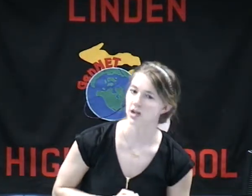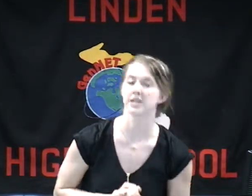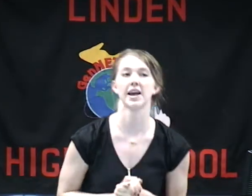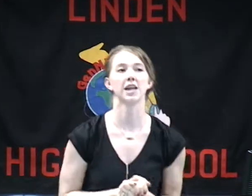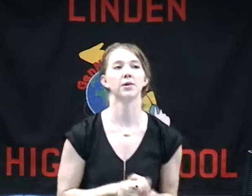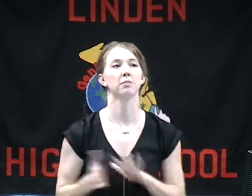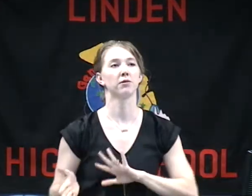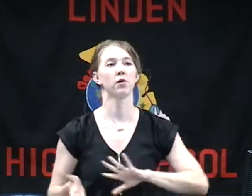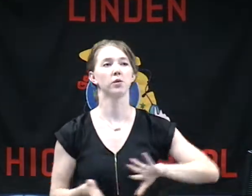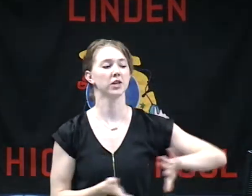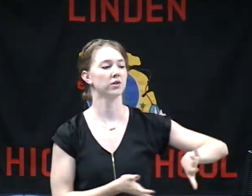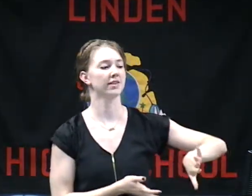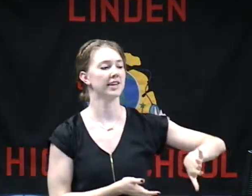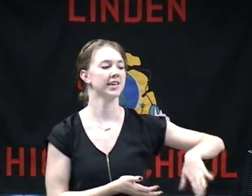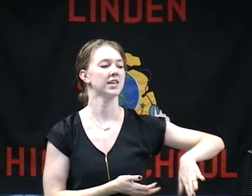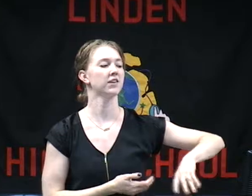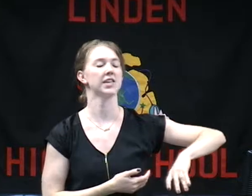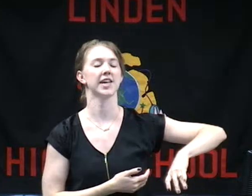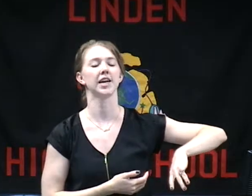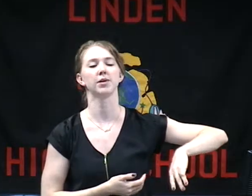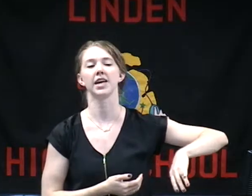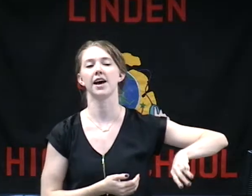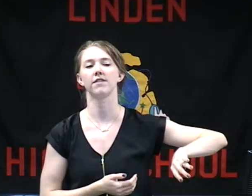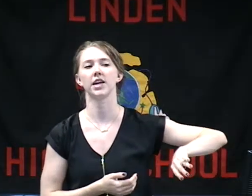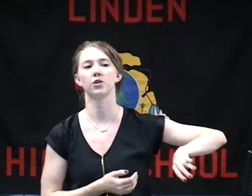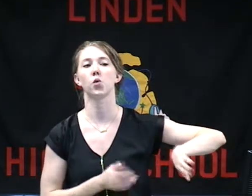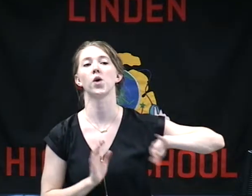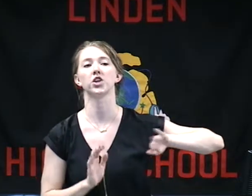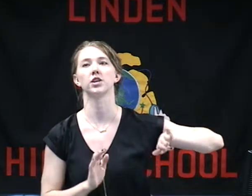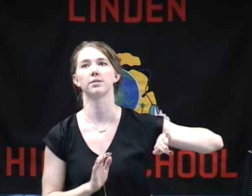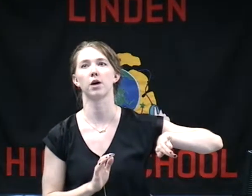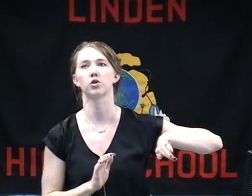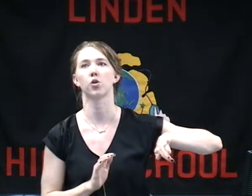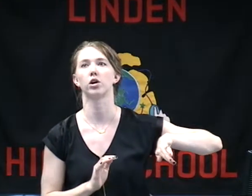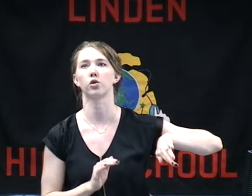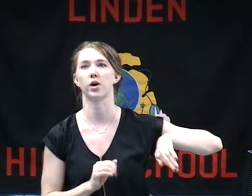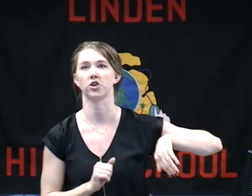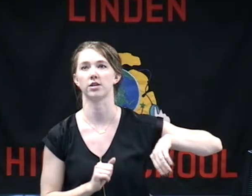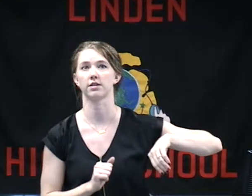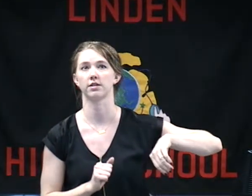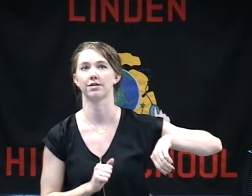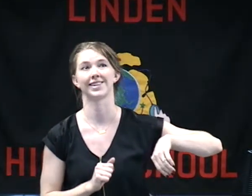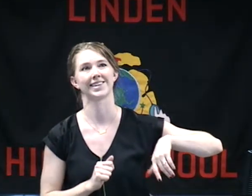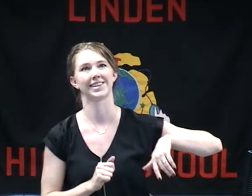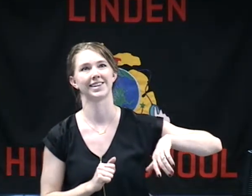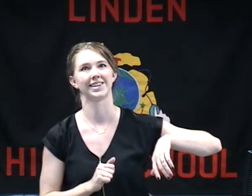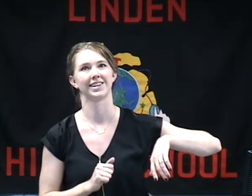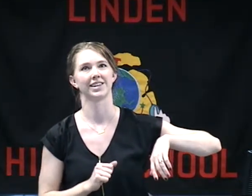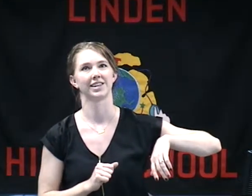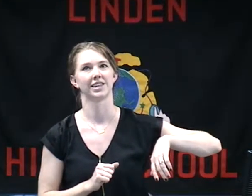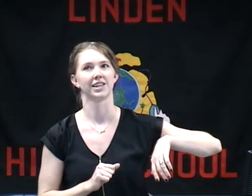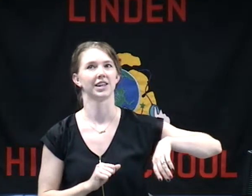Does anybody, before we do this next activity, does anybody have any questions about rhetorical questions?